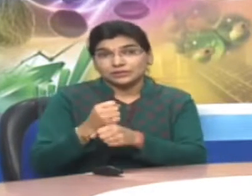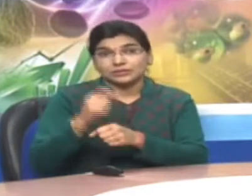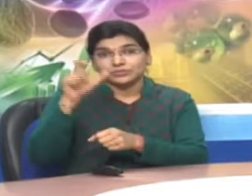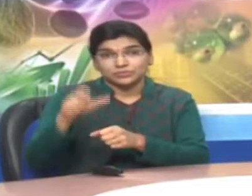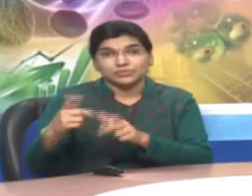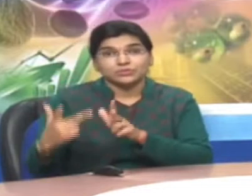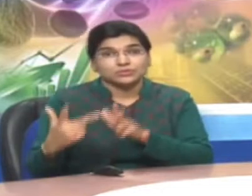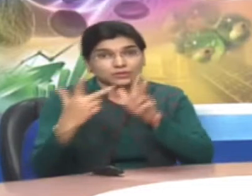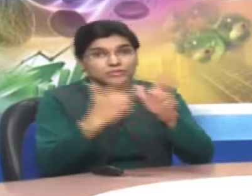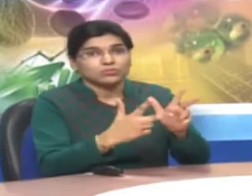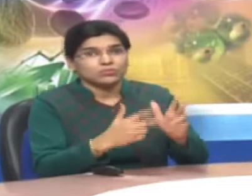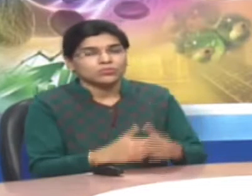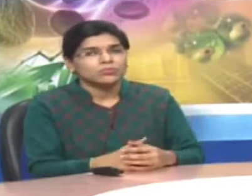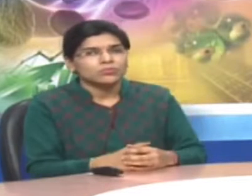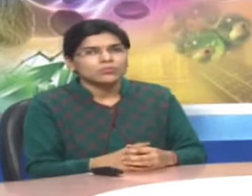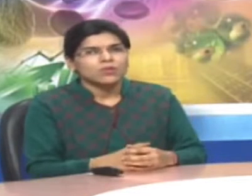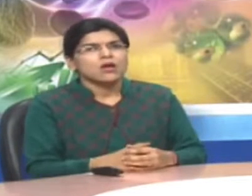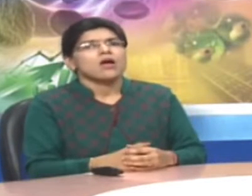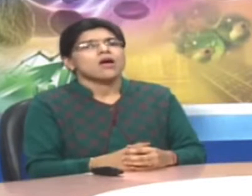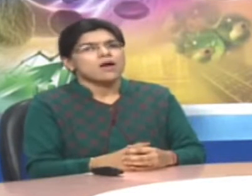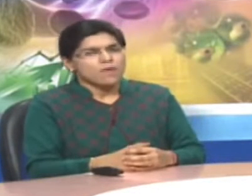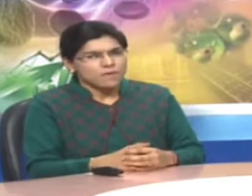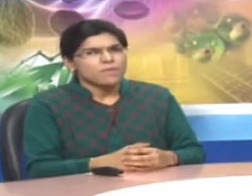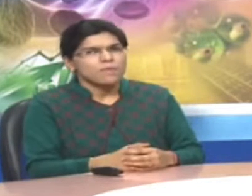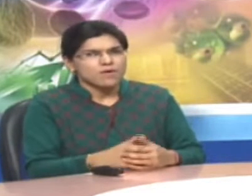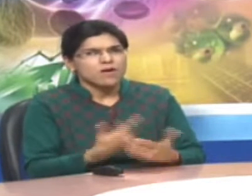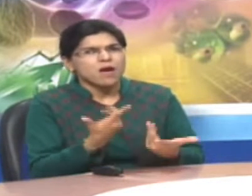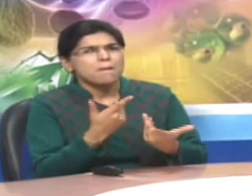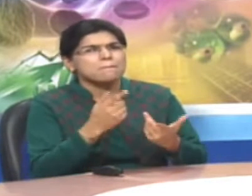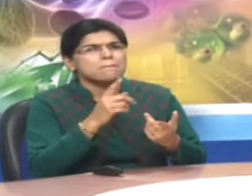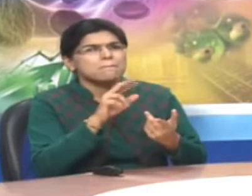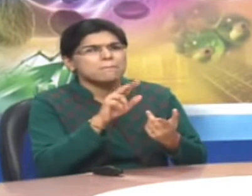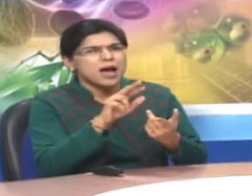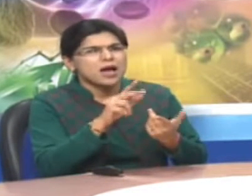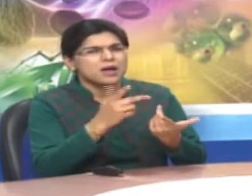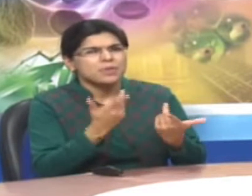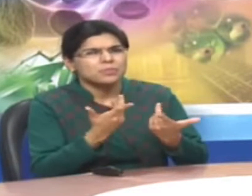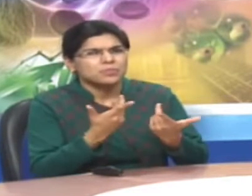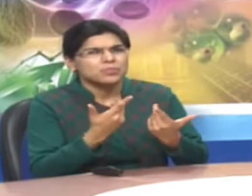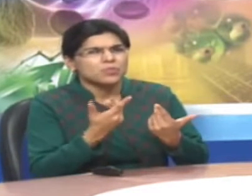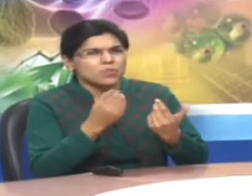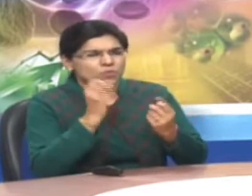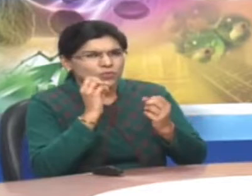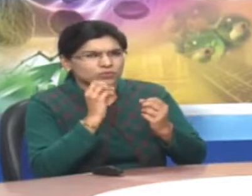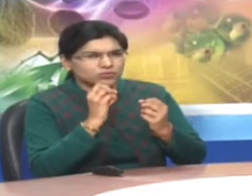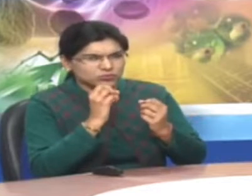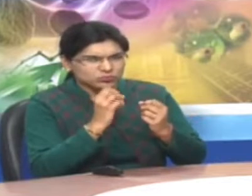Gerard says, a mystery which I propose to be explained.